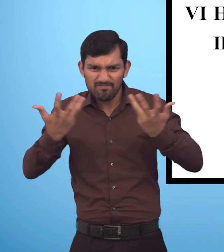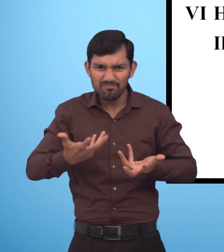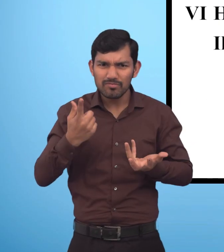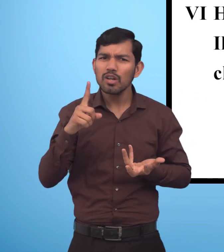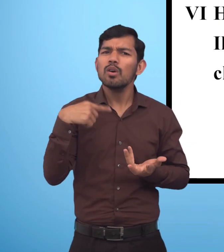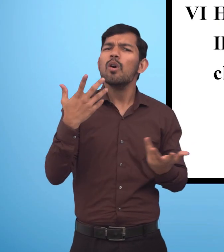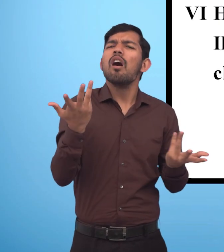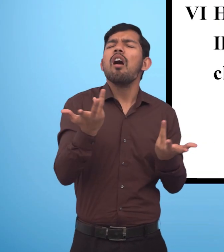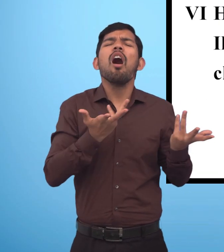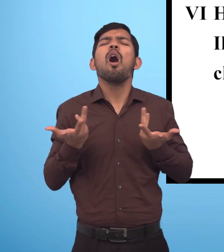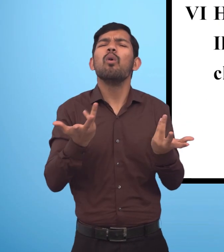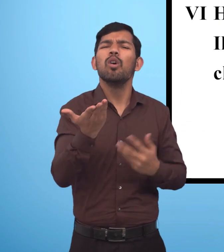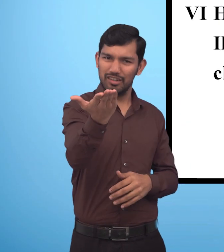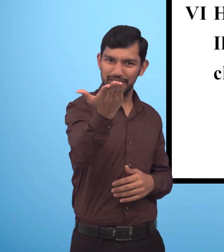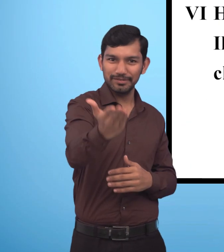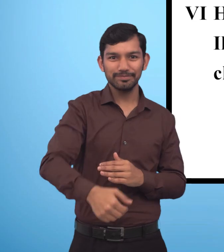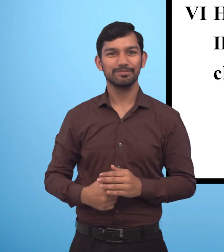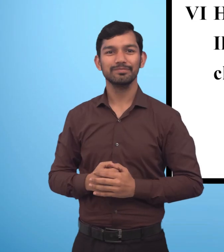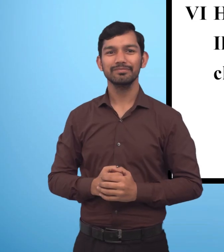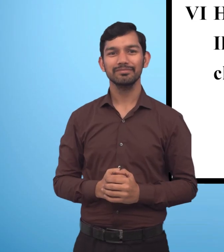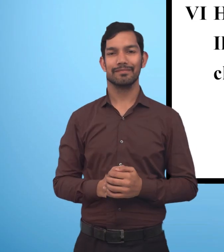someone faces challenges?